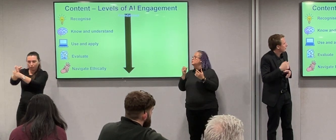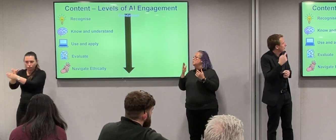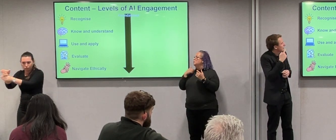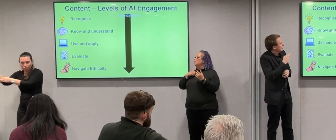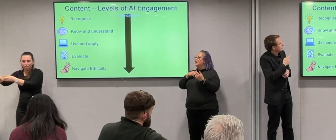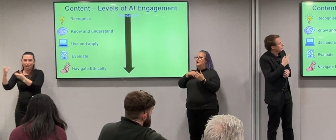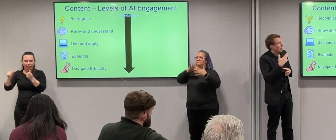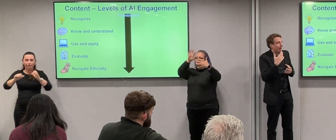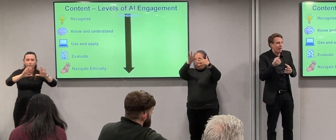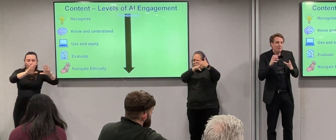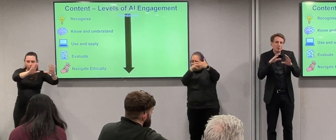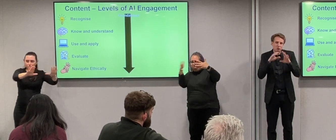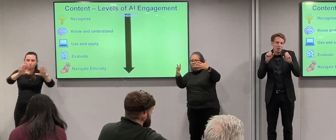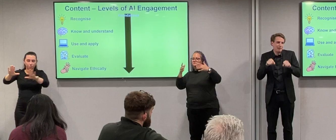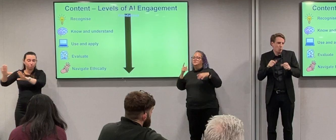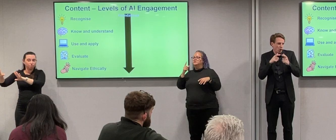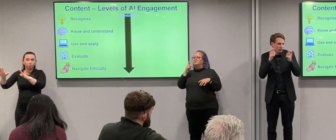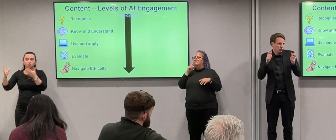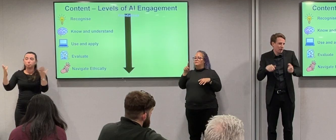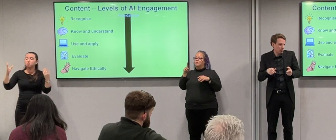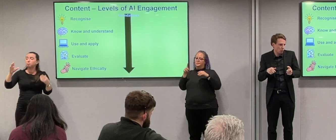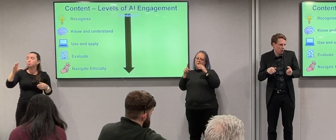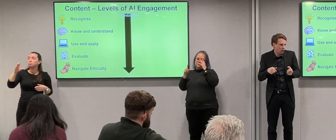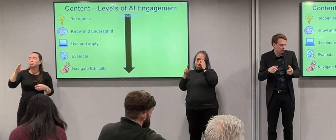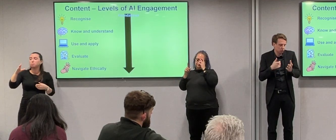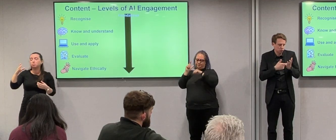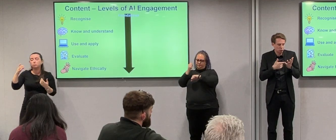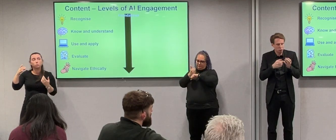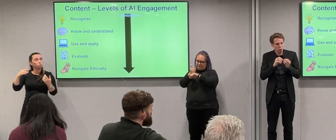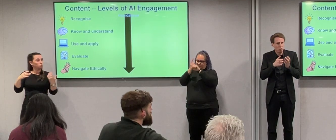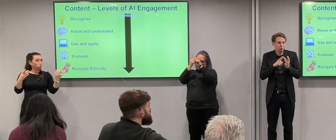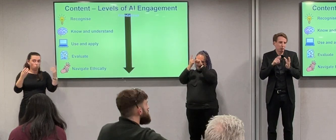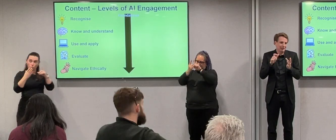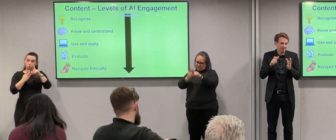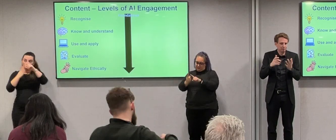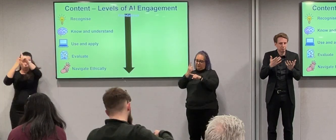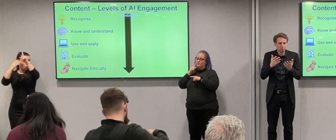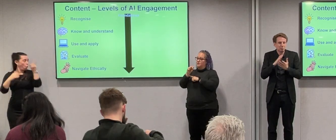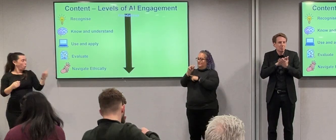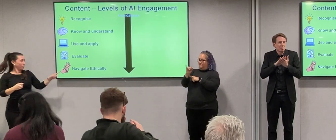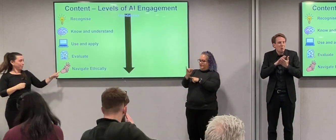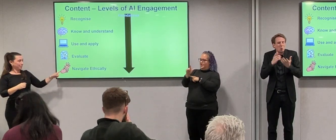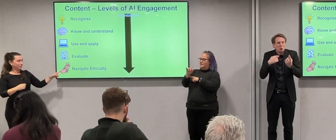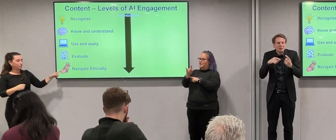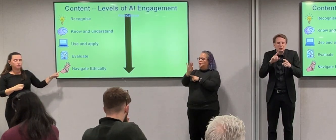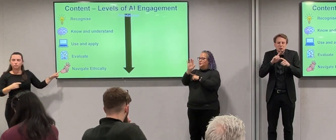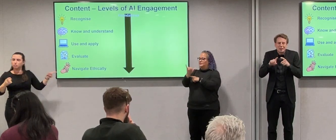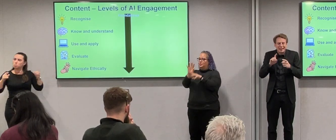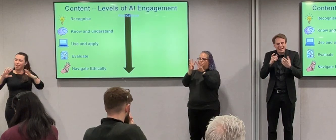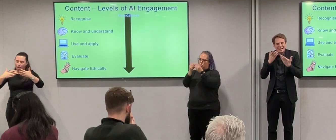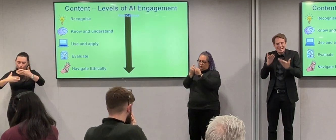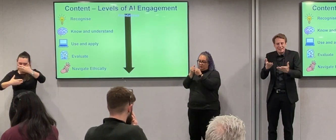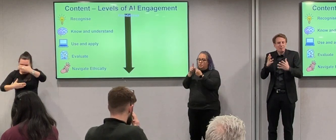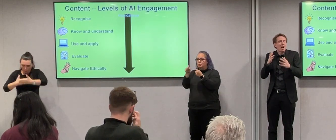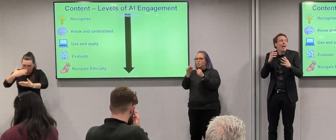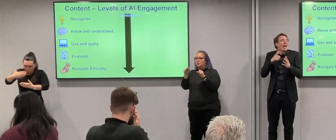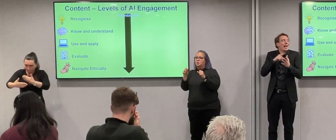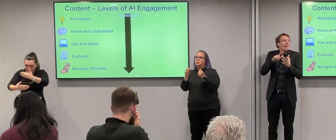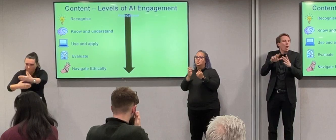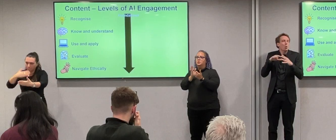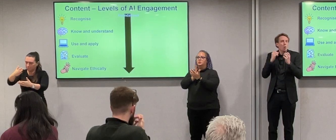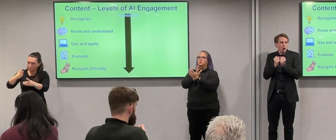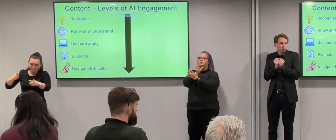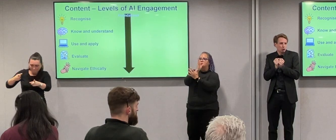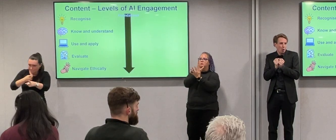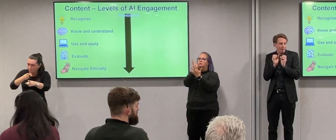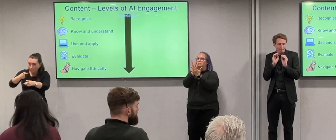guess, framework for setting the objectives of an AI literacy workshop. And you can take different paths through this. They